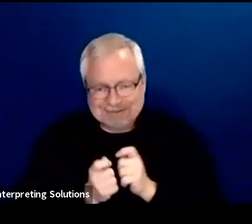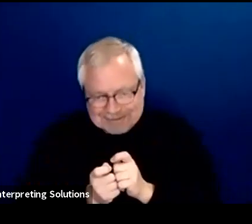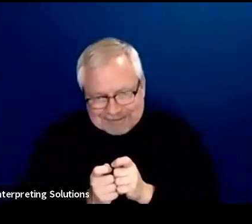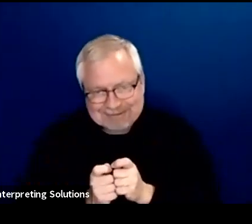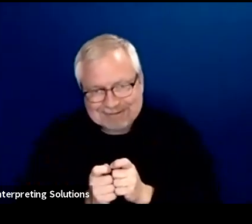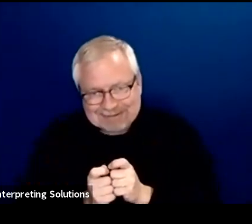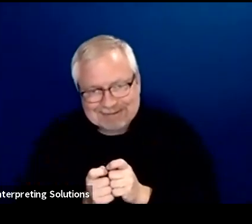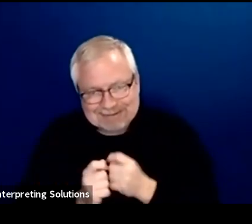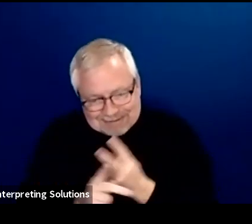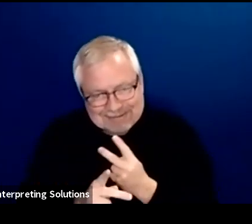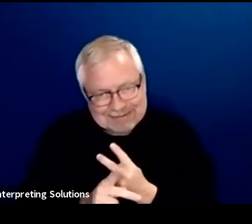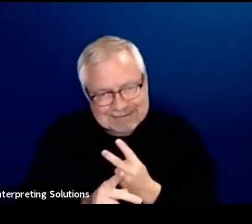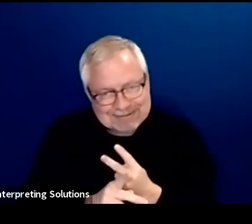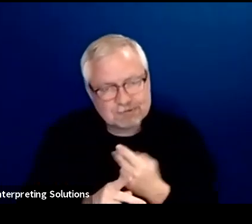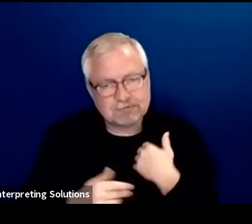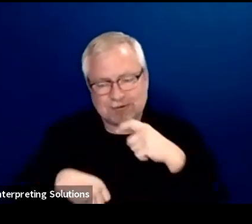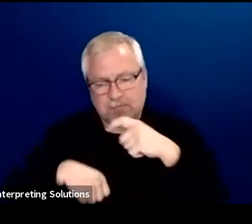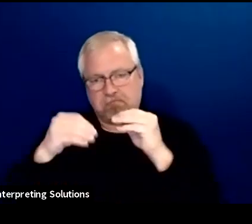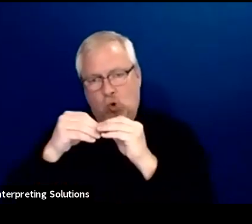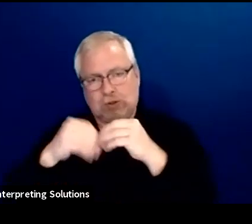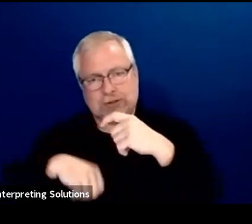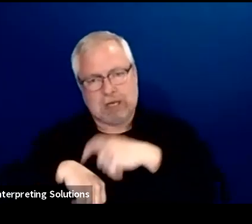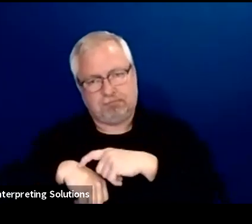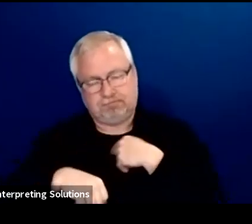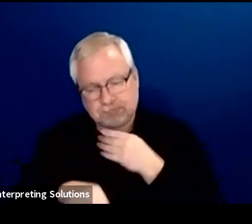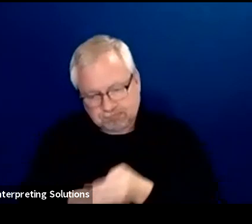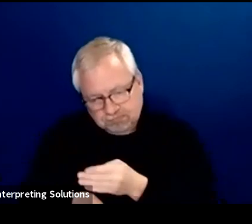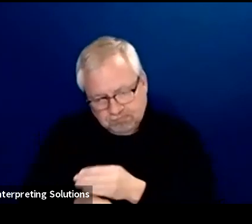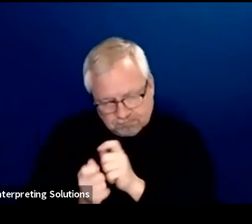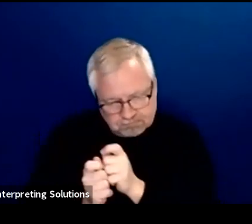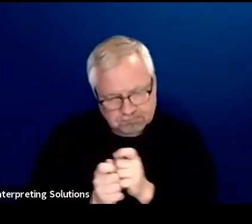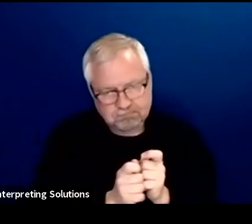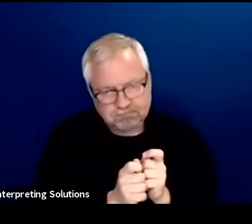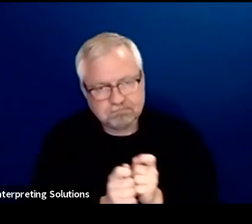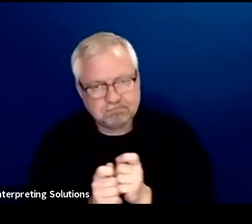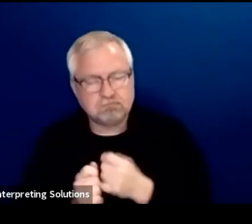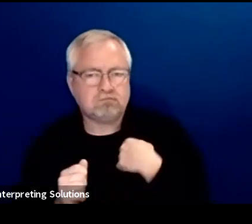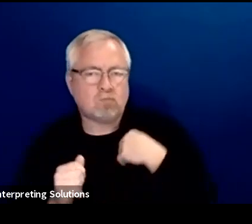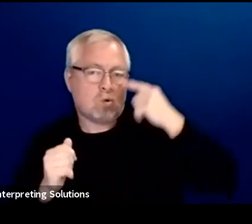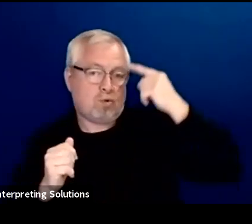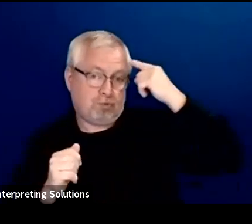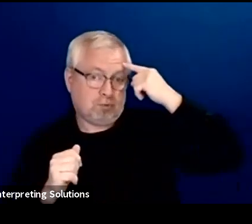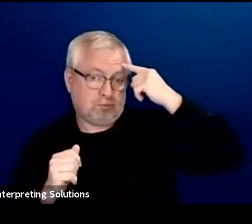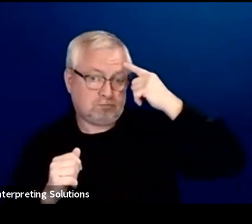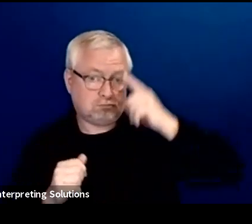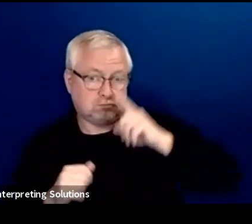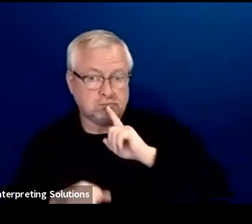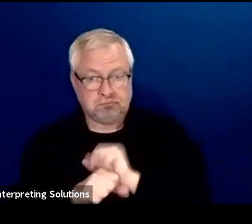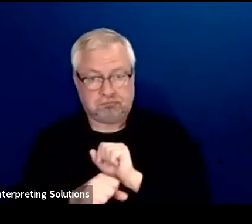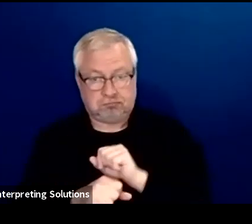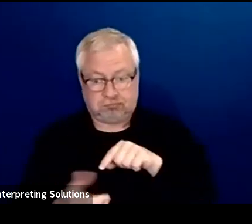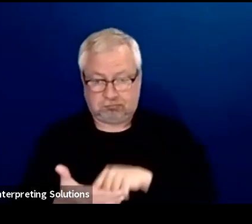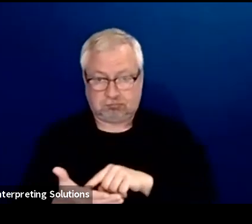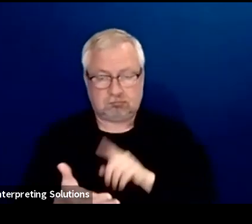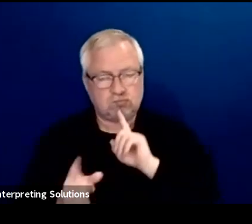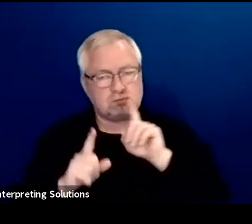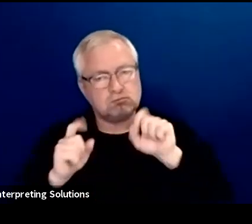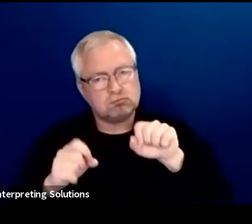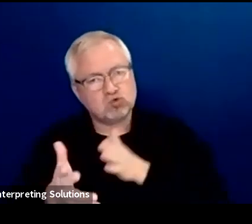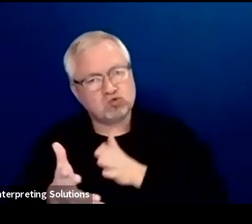make some improvements that they knew needed to be made. I think it's absolutely our intention to be as transparent as possible about both the